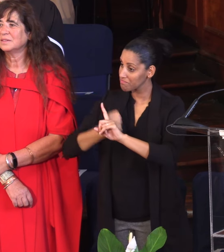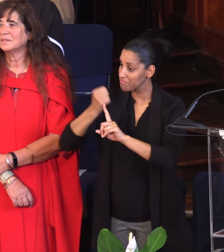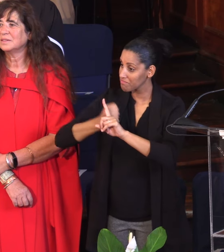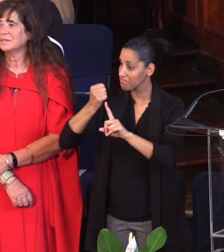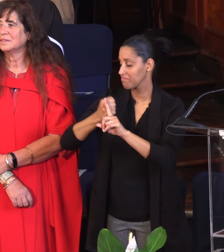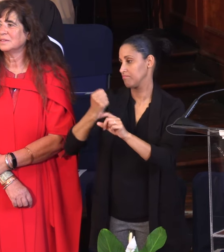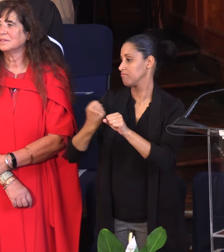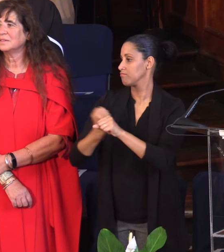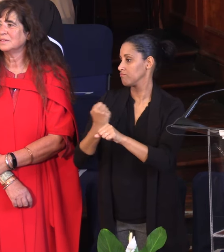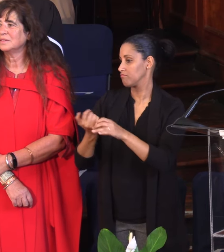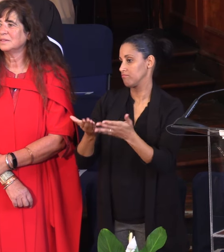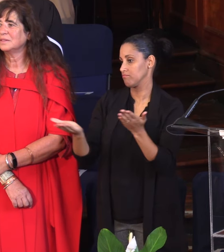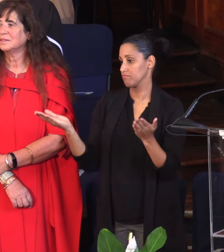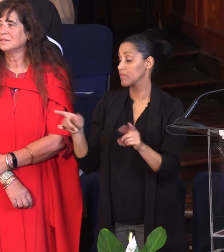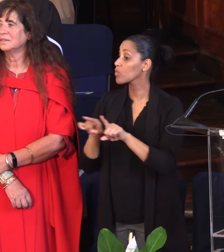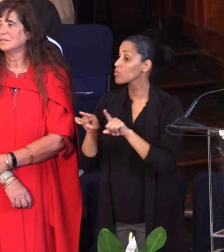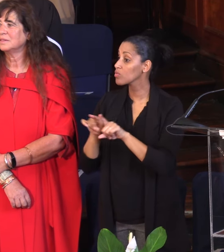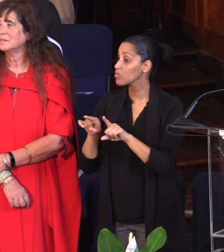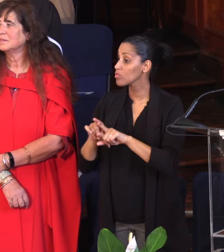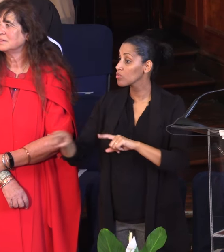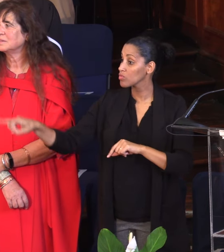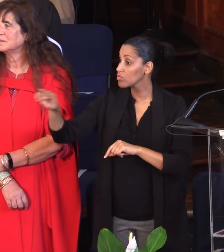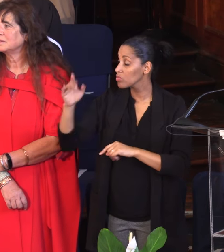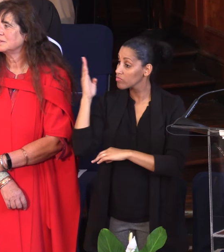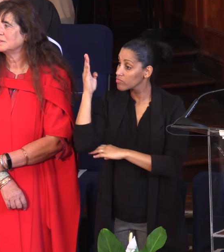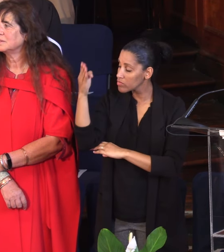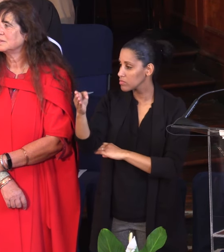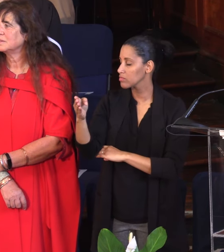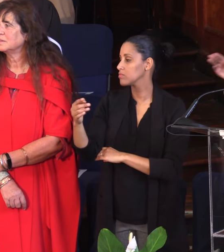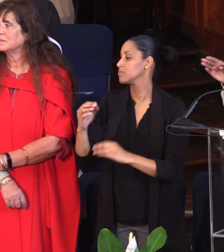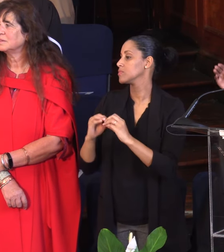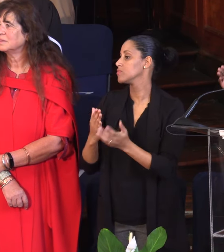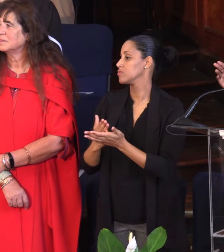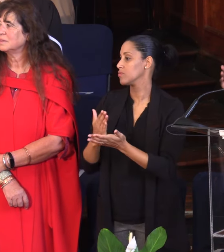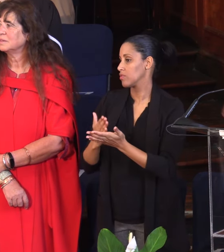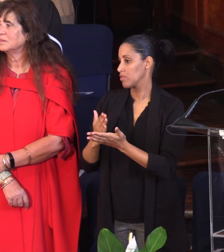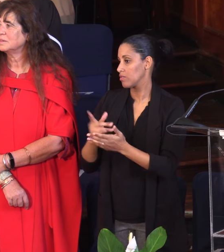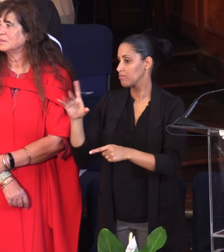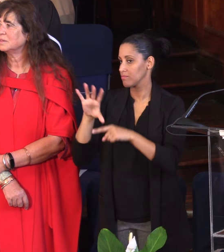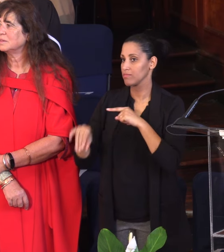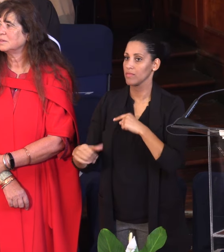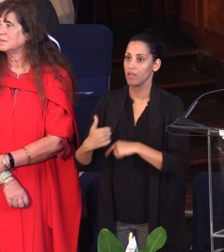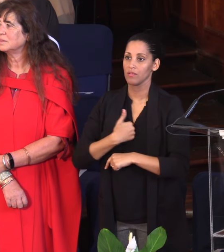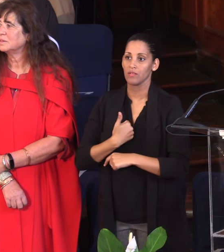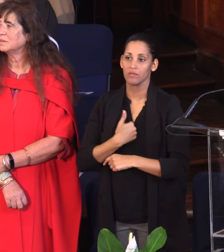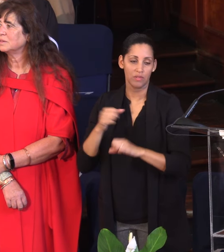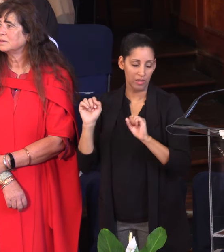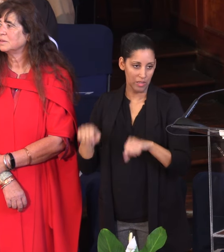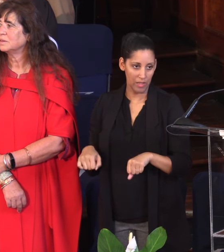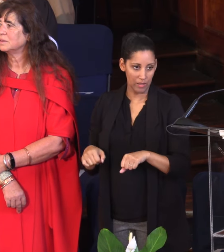in. And from going forward, we're going to ensure that we find ourselves in that